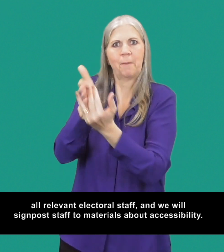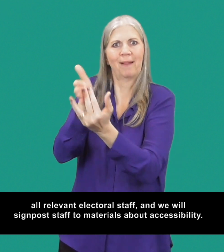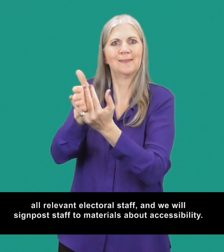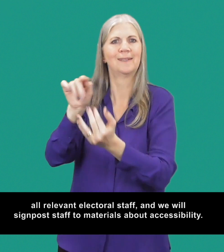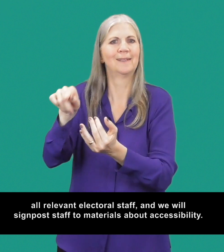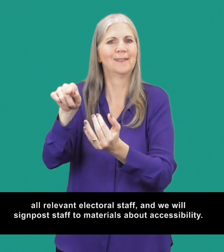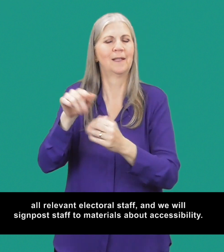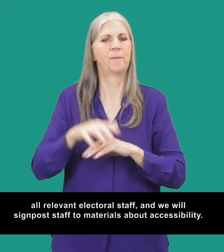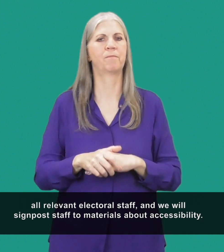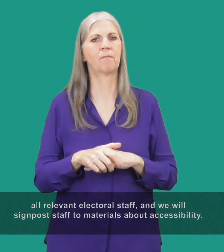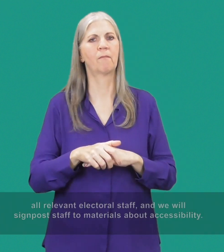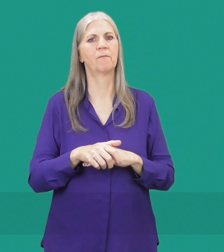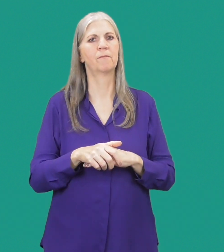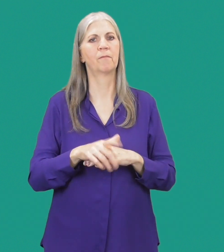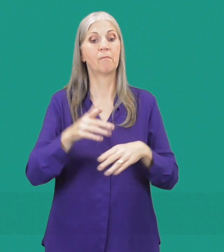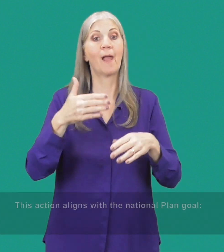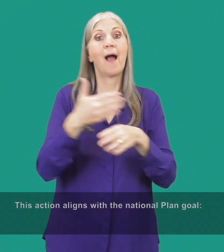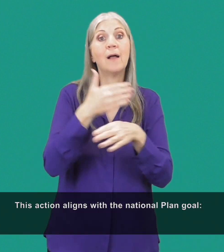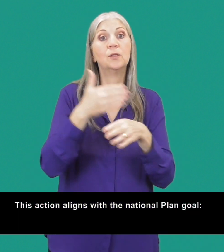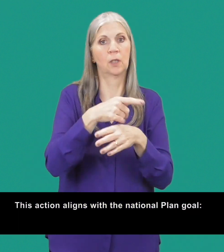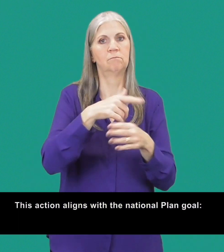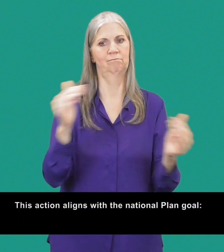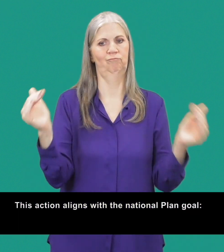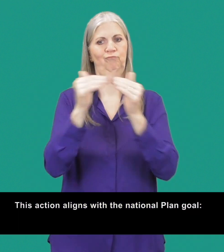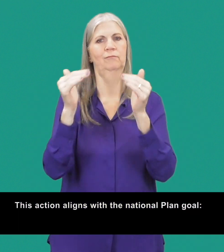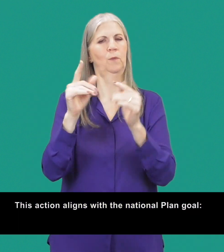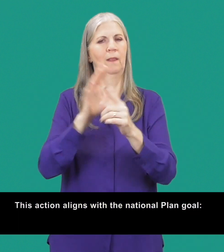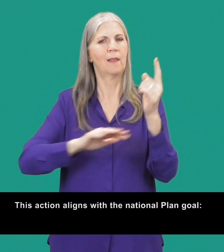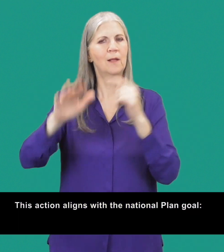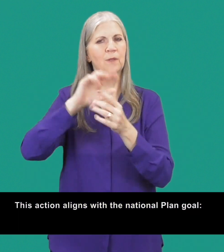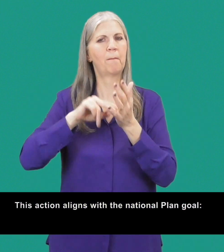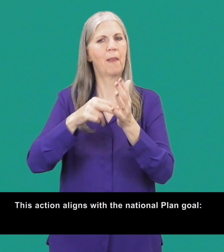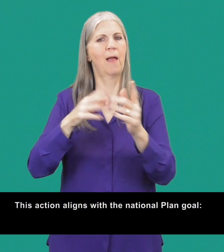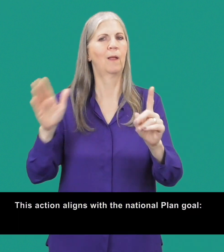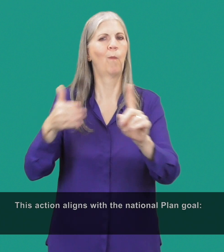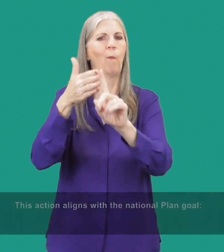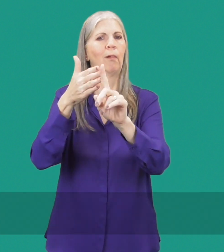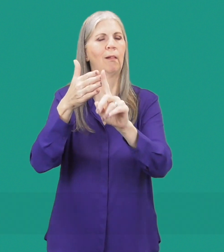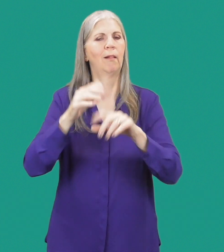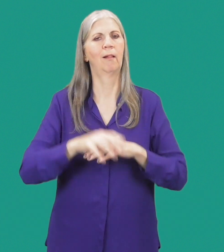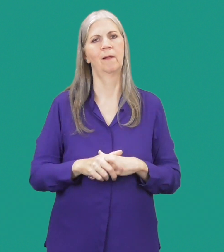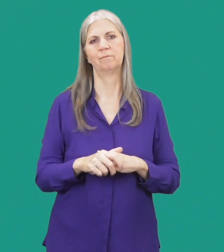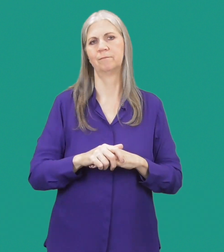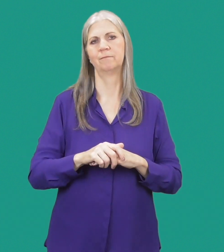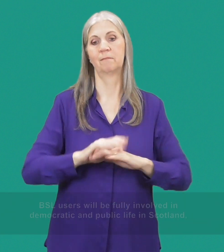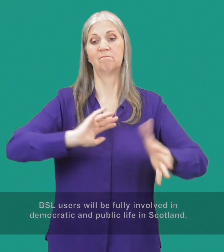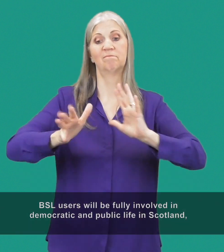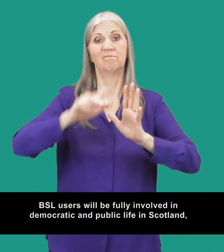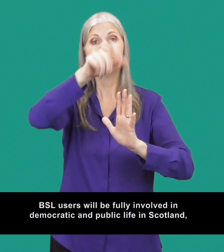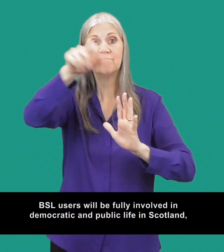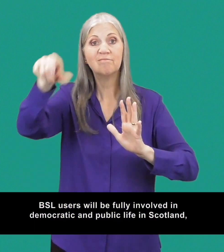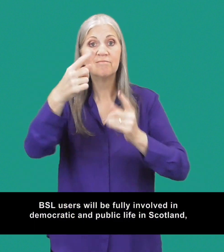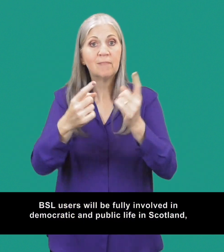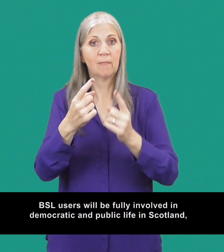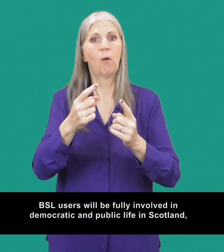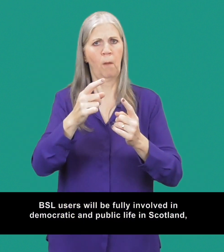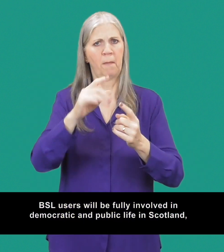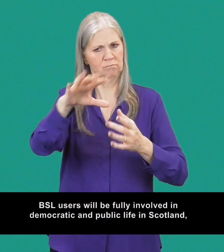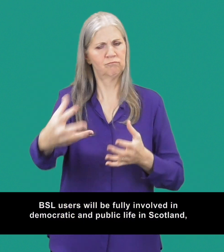This action aligns with the National Plan goal. BSL users will be fully involved in democratic and public life